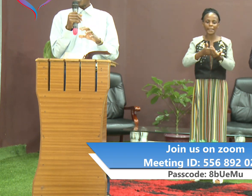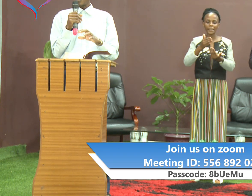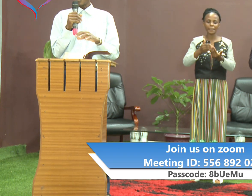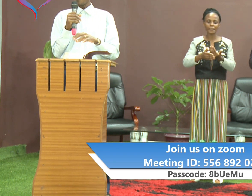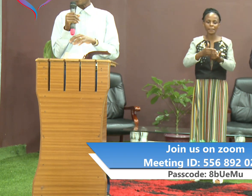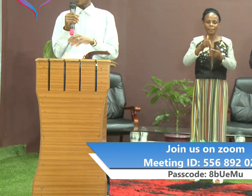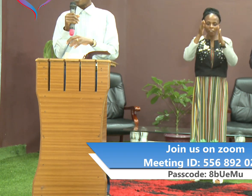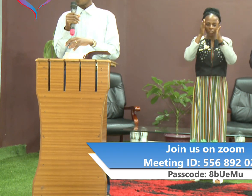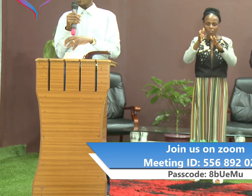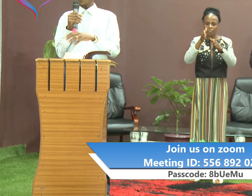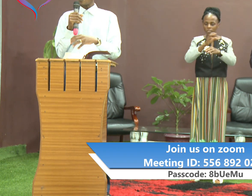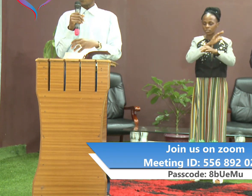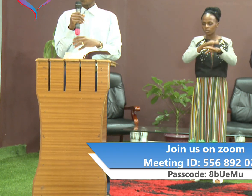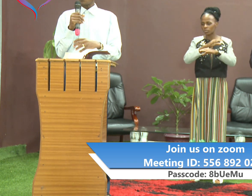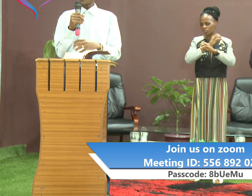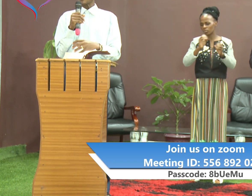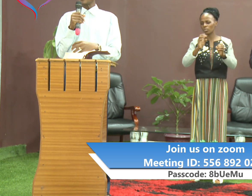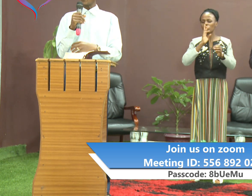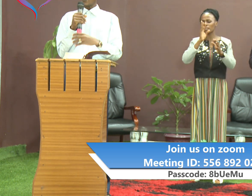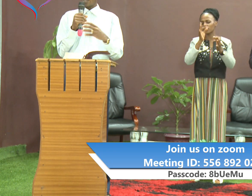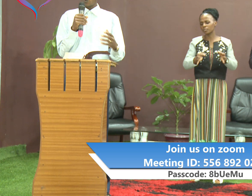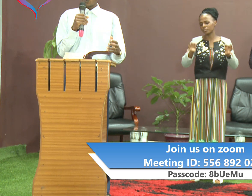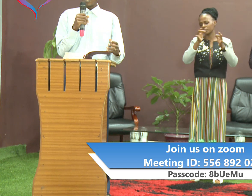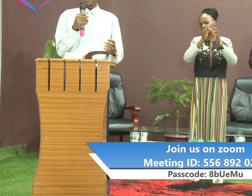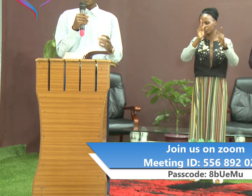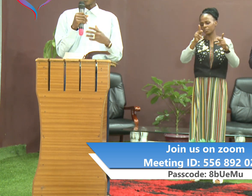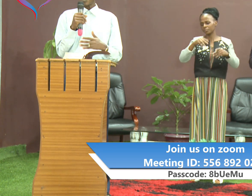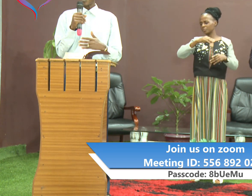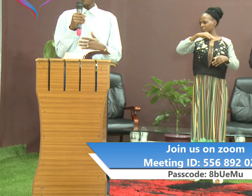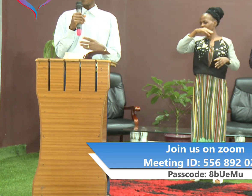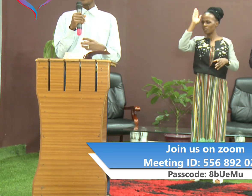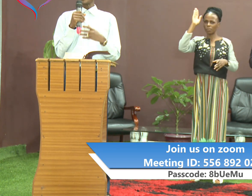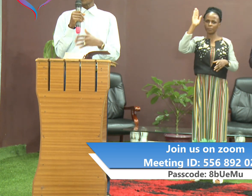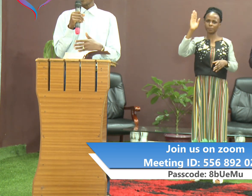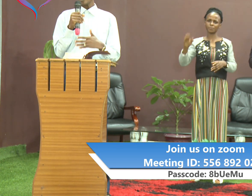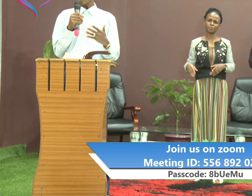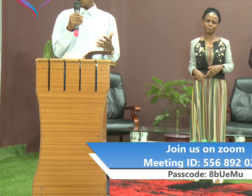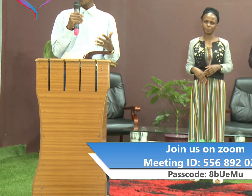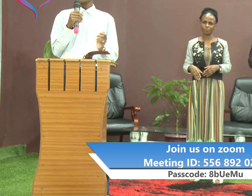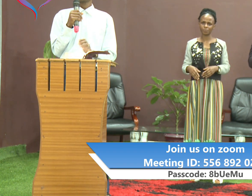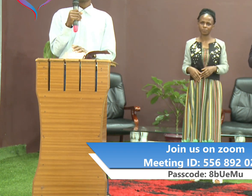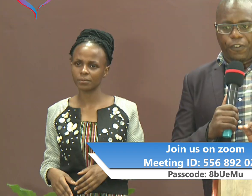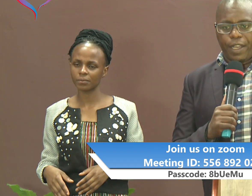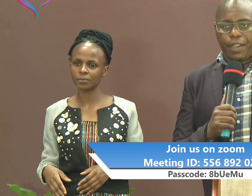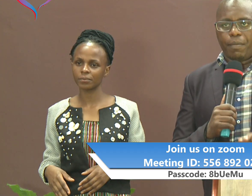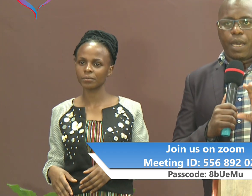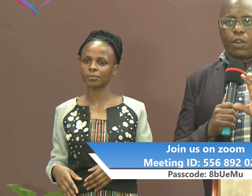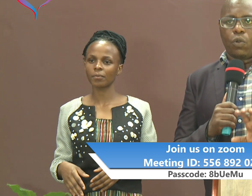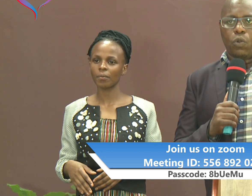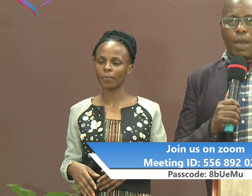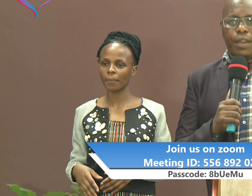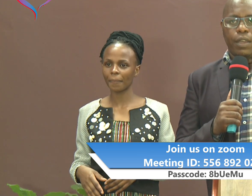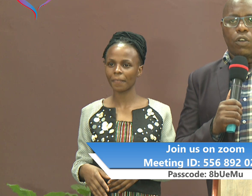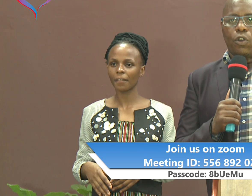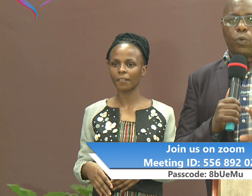okutegeera nti abantu bano abakwetoolodde abakuliye okumpi b'obadde tofaako nti ate be b'omugaso ennyo. You find a man